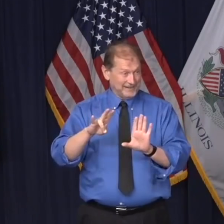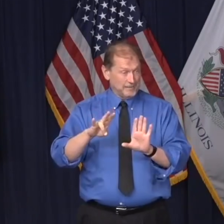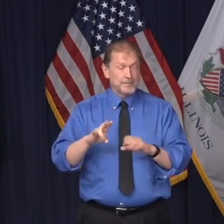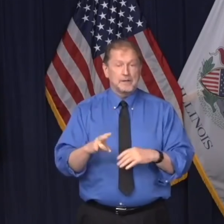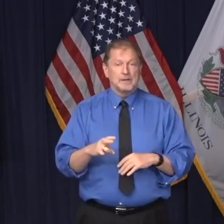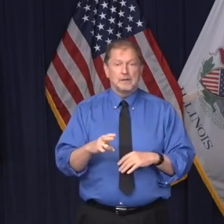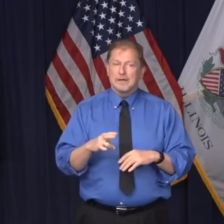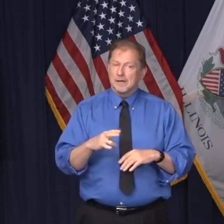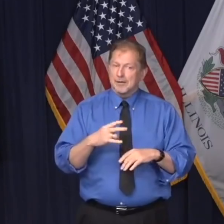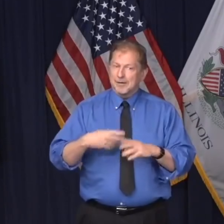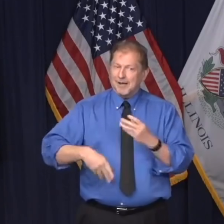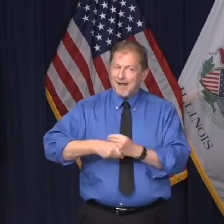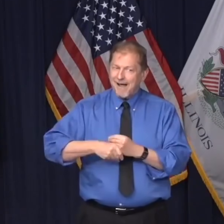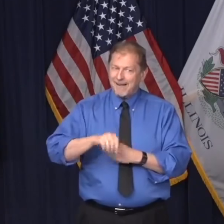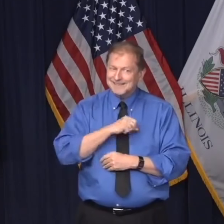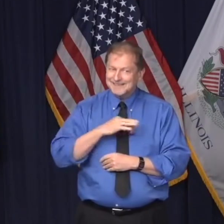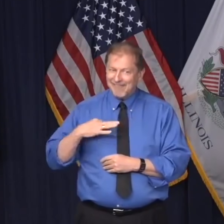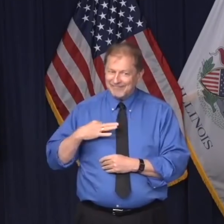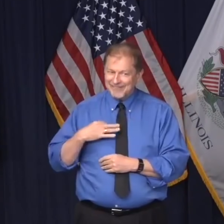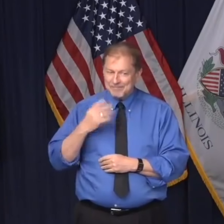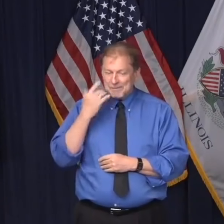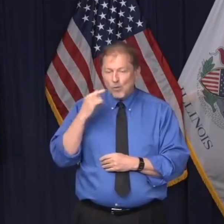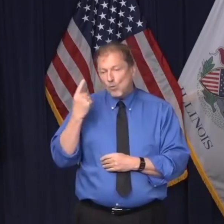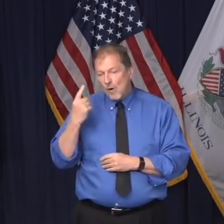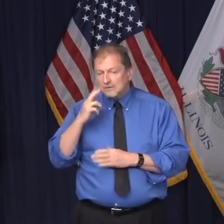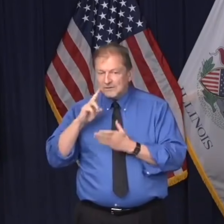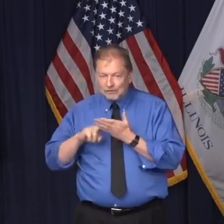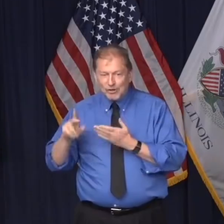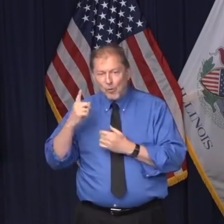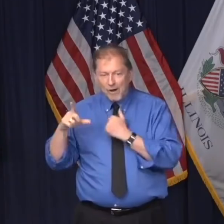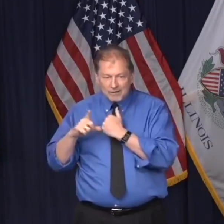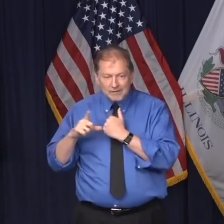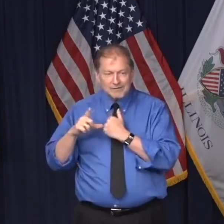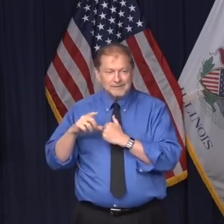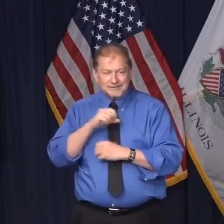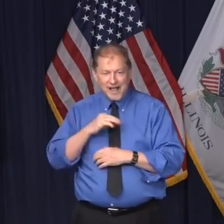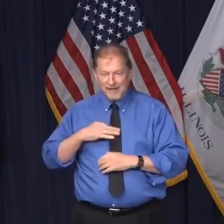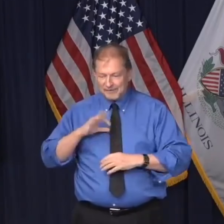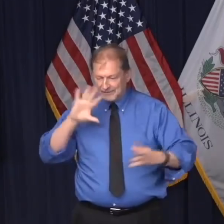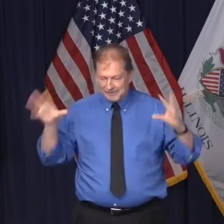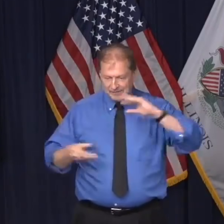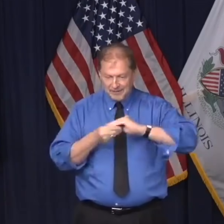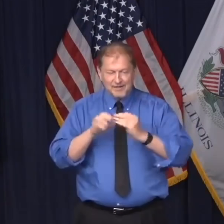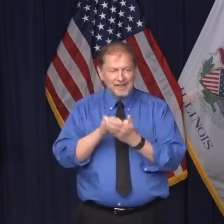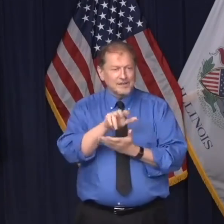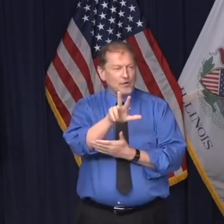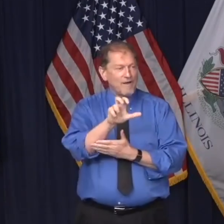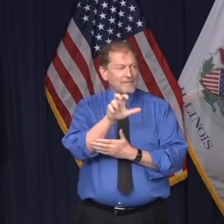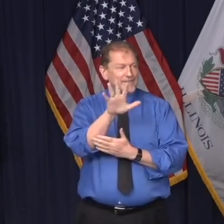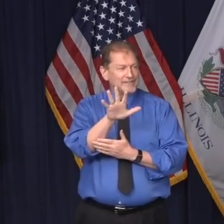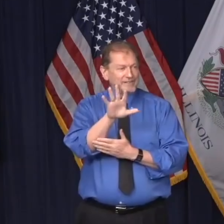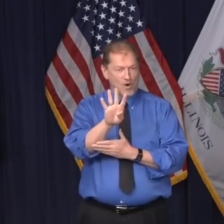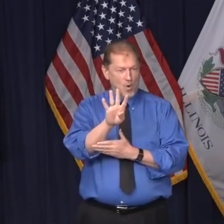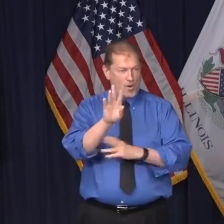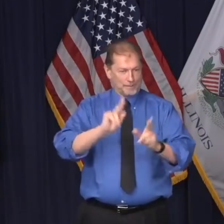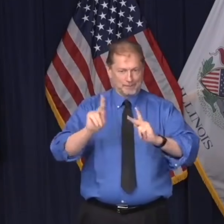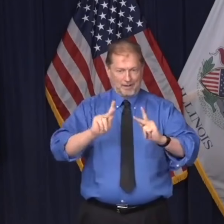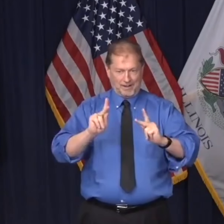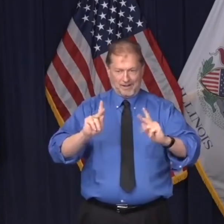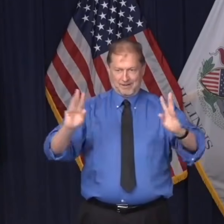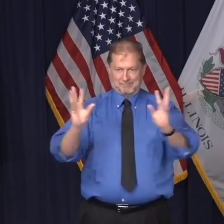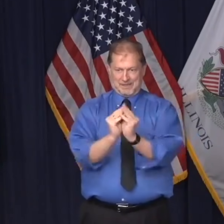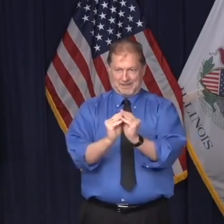one staff member per legislator, you're at the 354